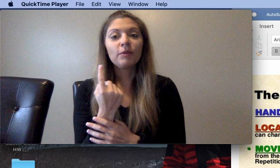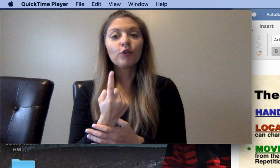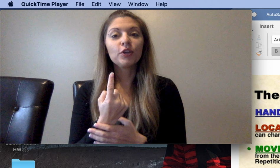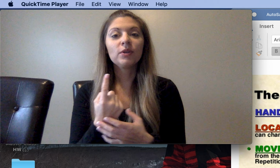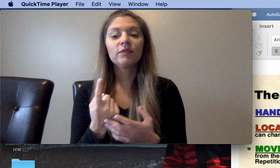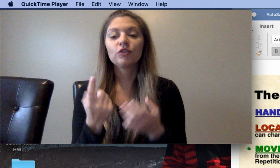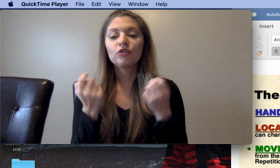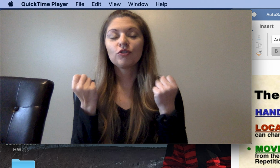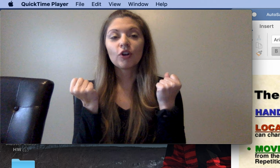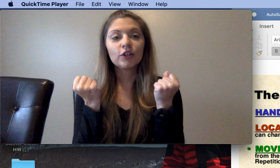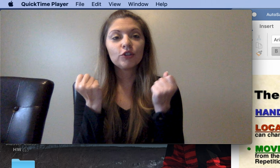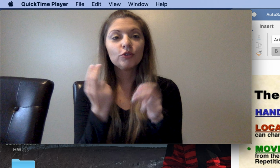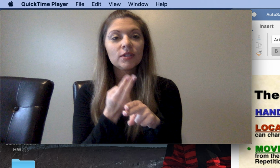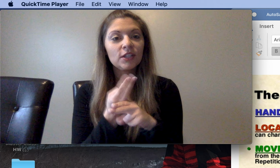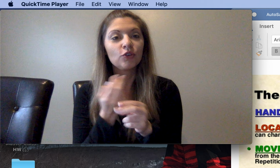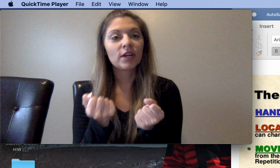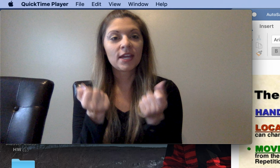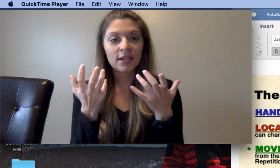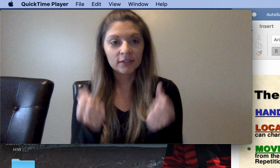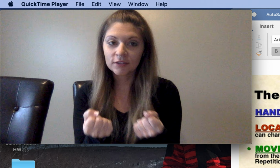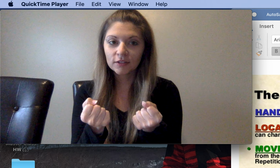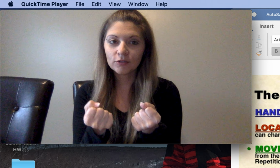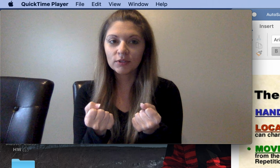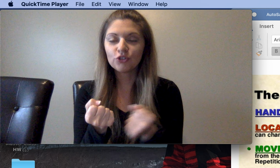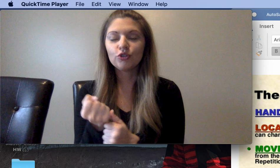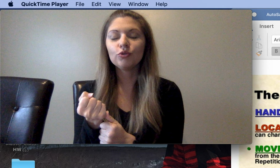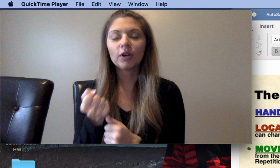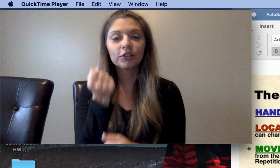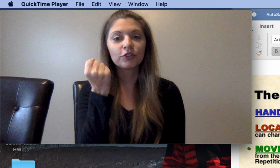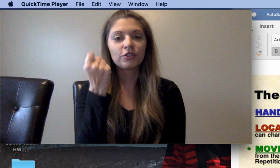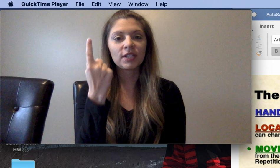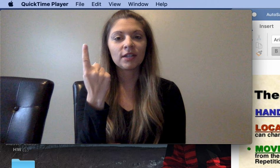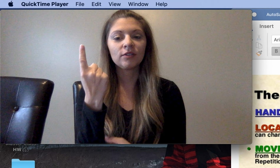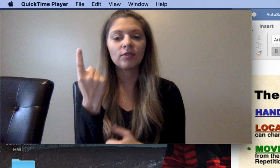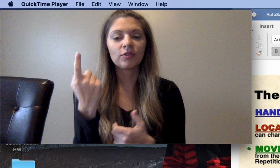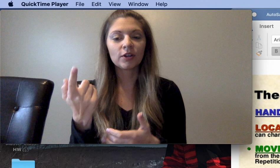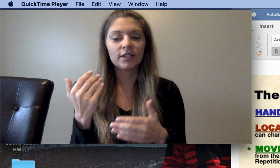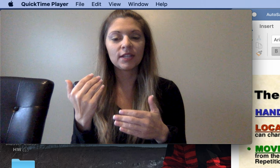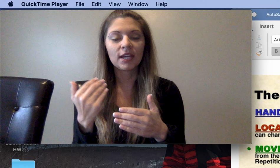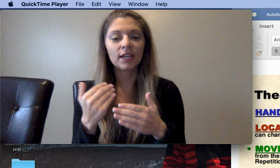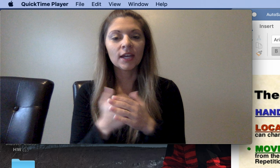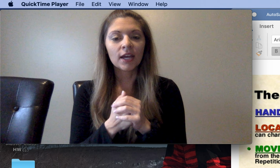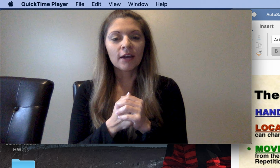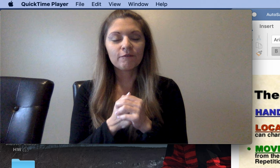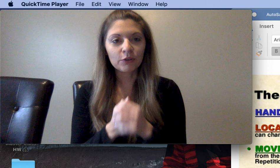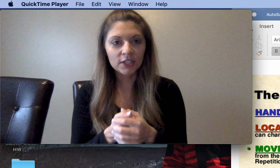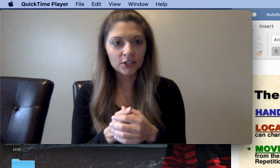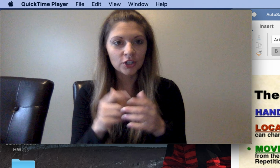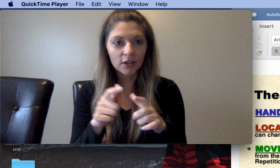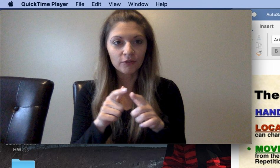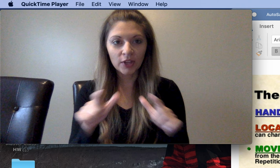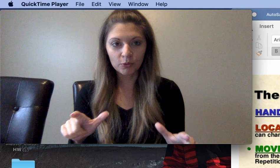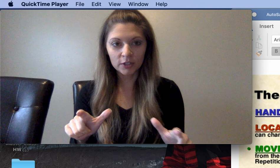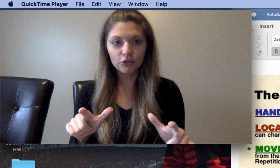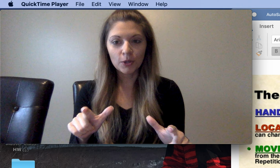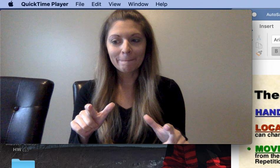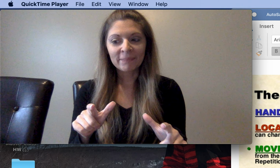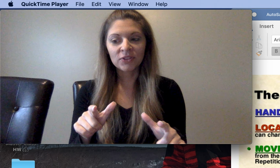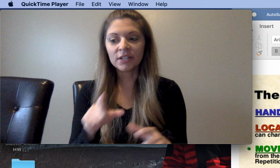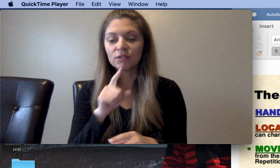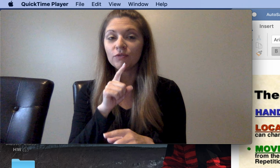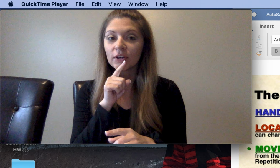first, before you even start using your hands, you need to understand that there is a foundation of